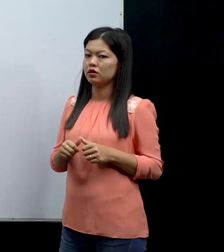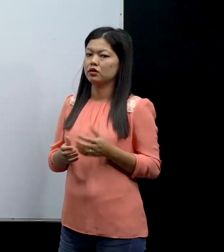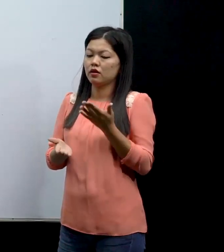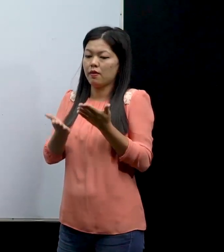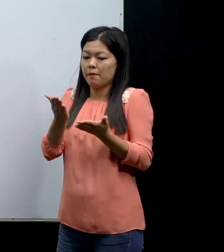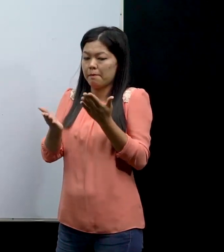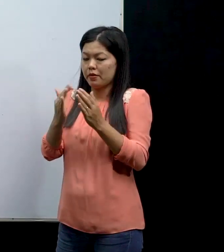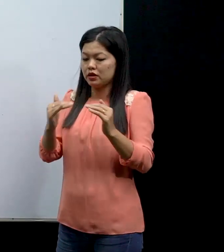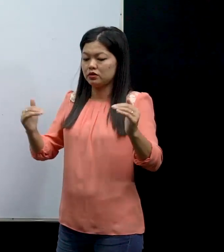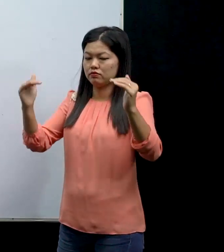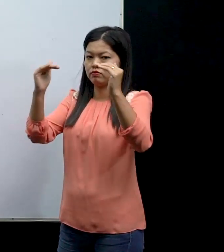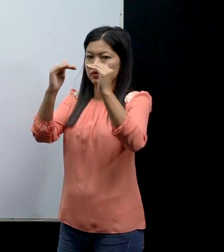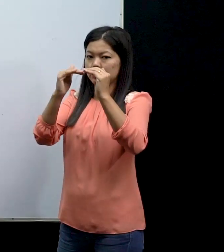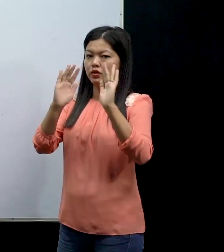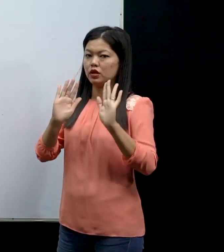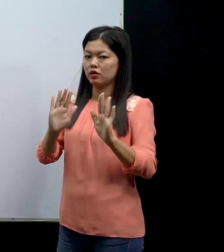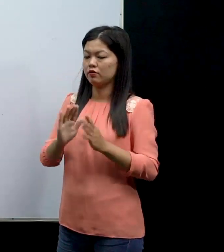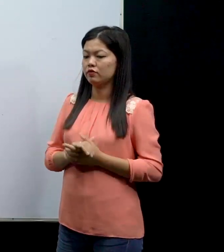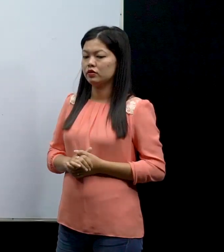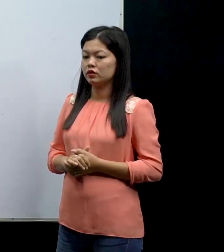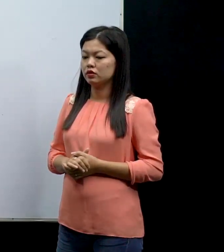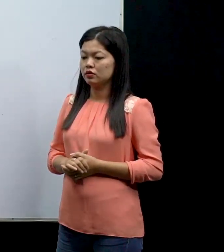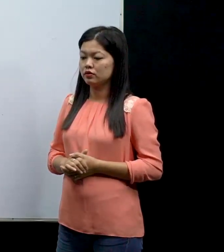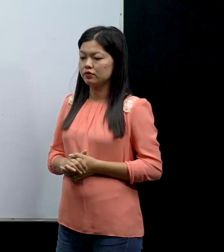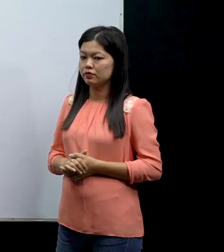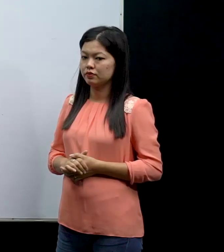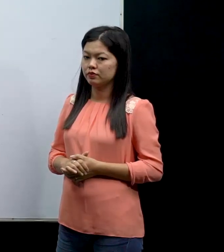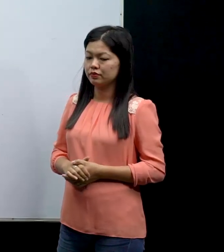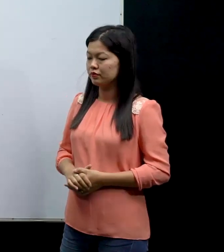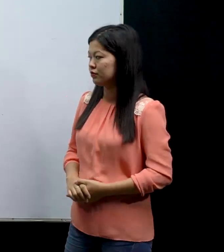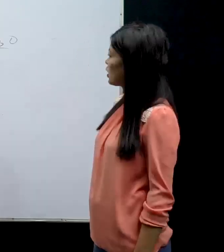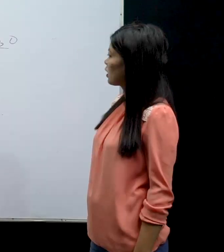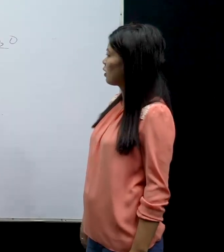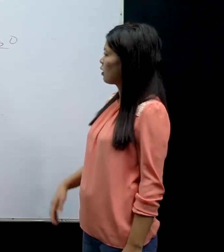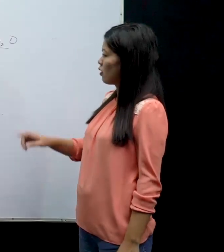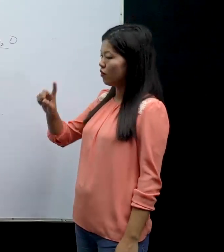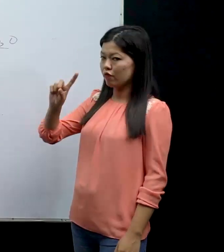balanced. Clear? Okay, now we'll see the second question.